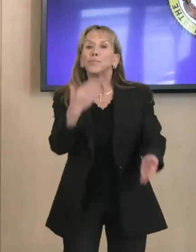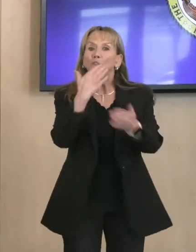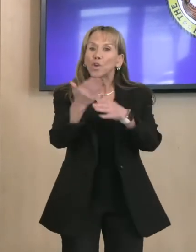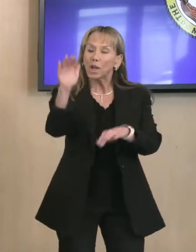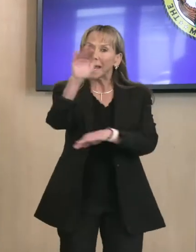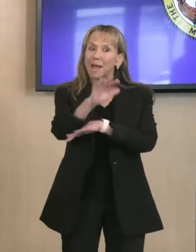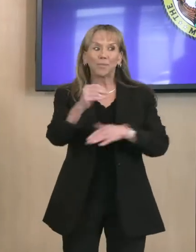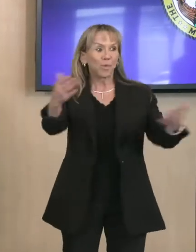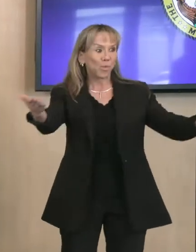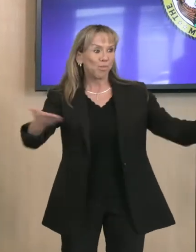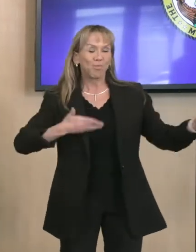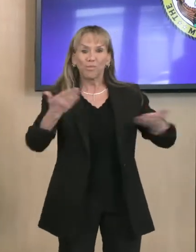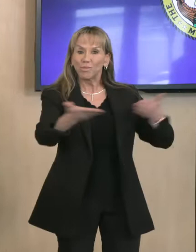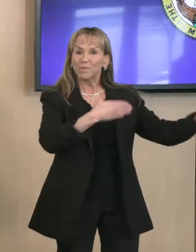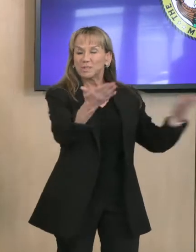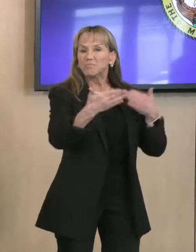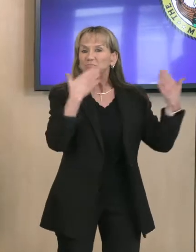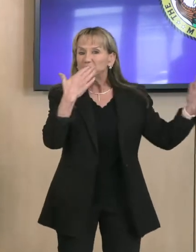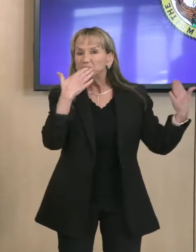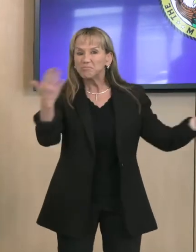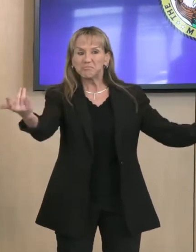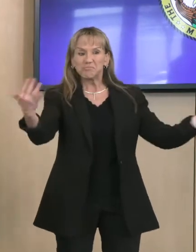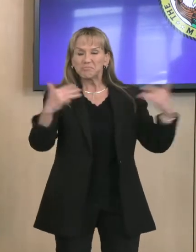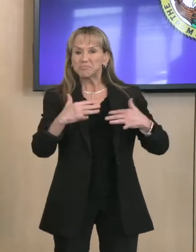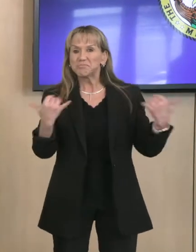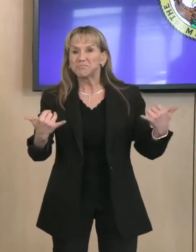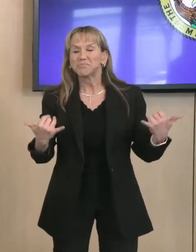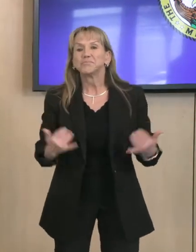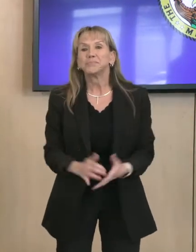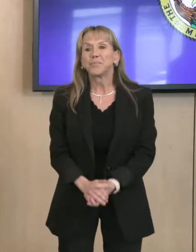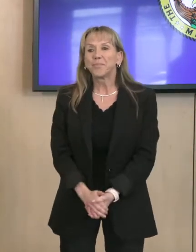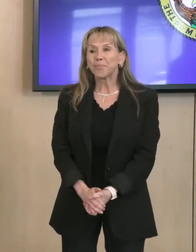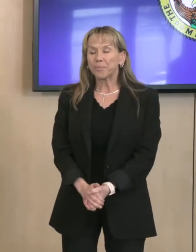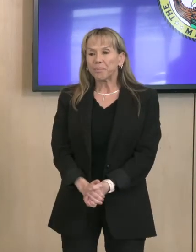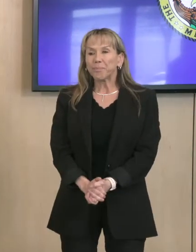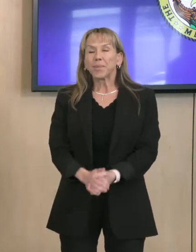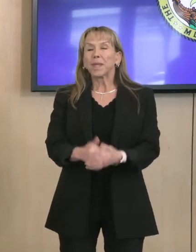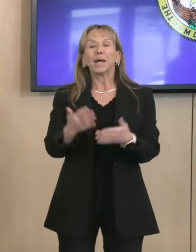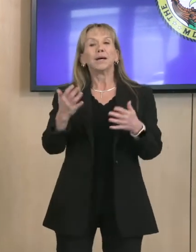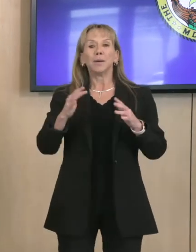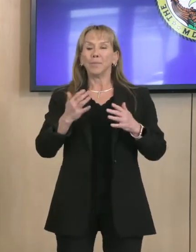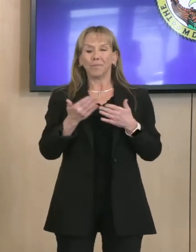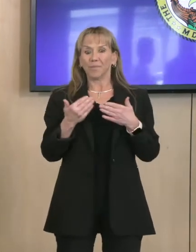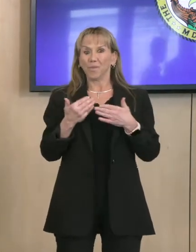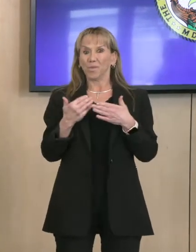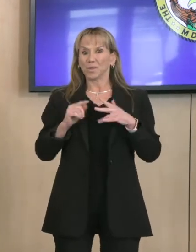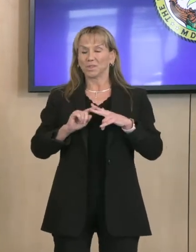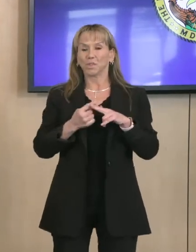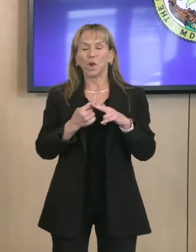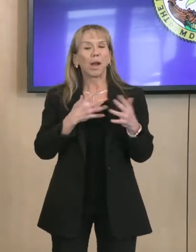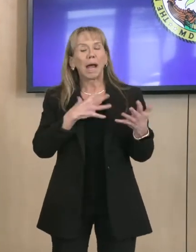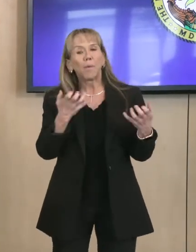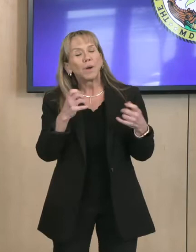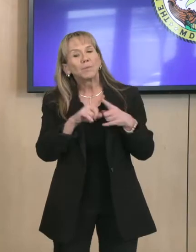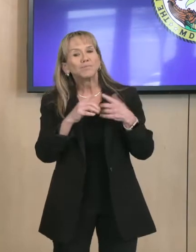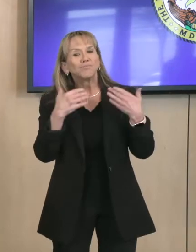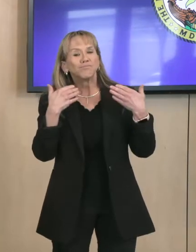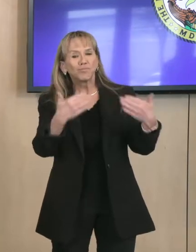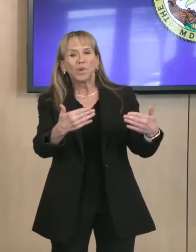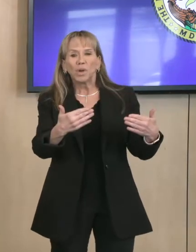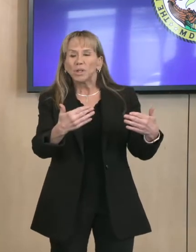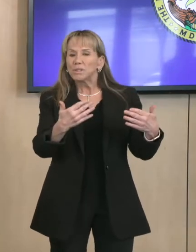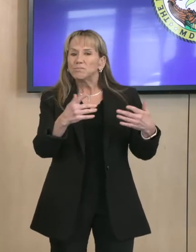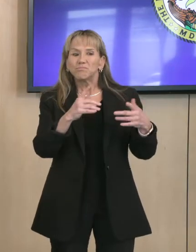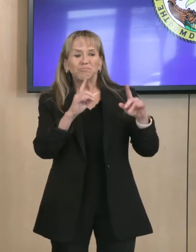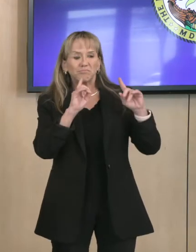Good afternoon and welcome to our daily media briefing. Before we get going, I want to address the concerns that have come up lately